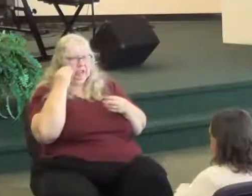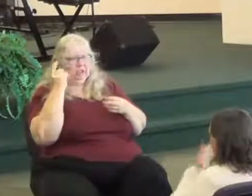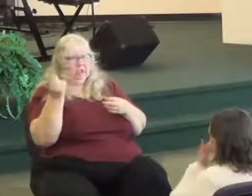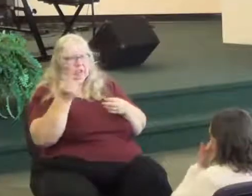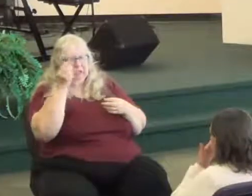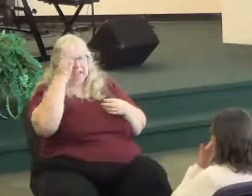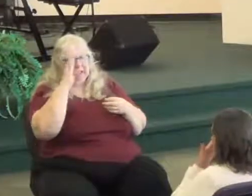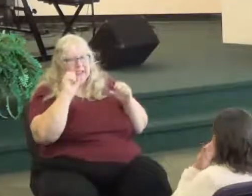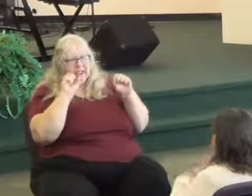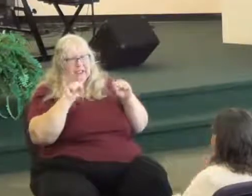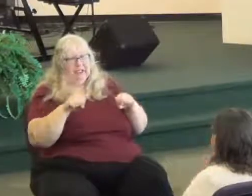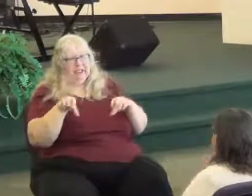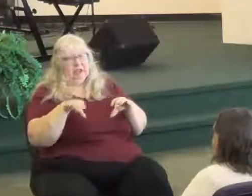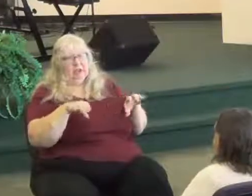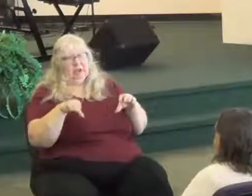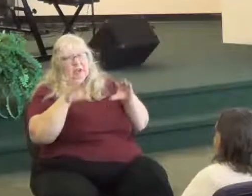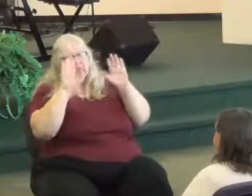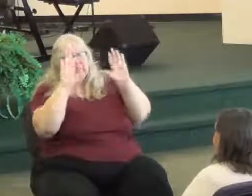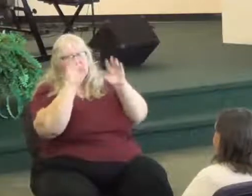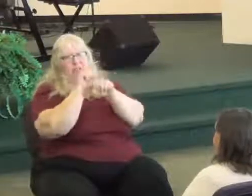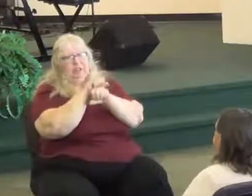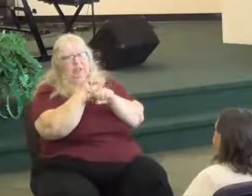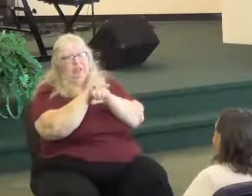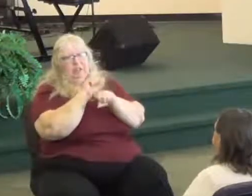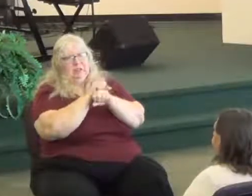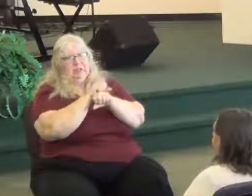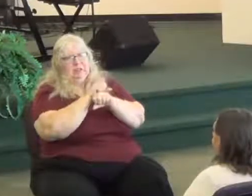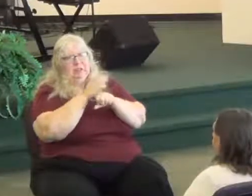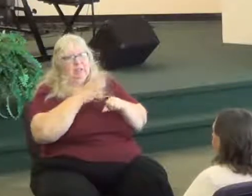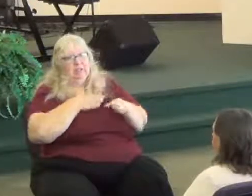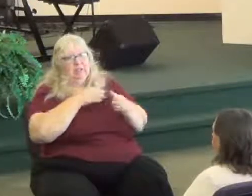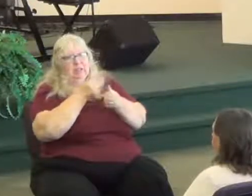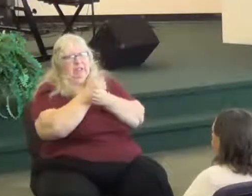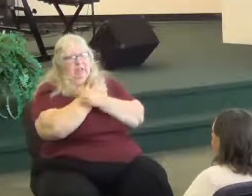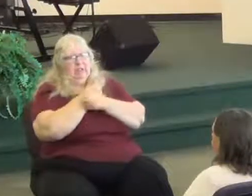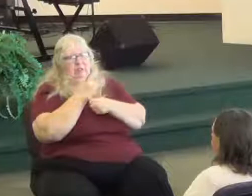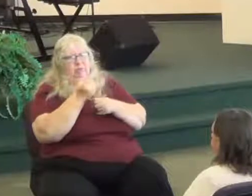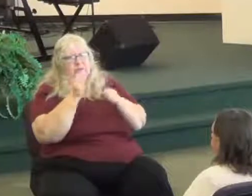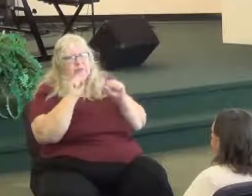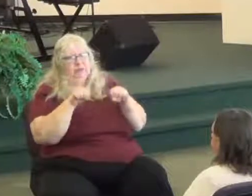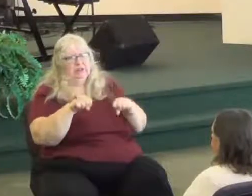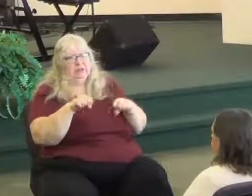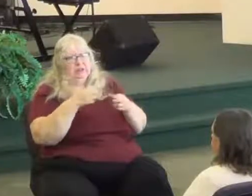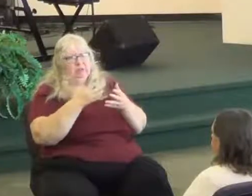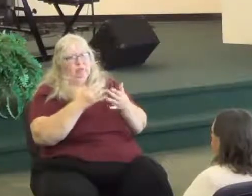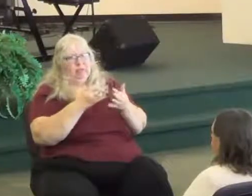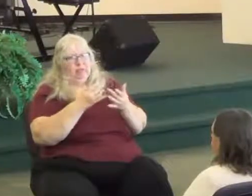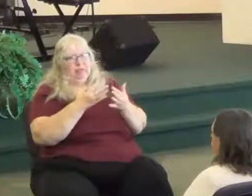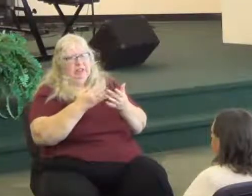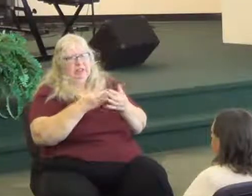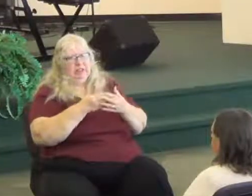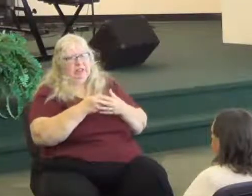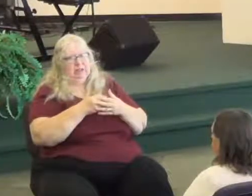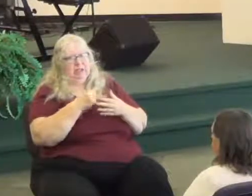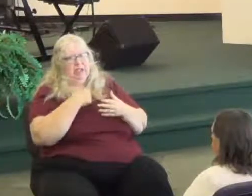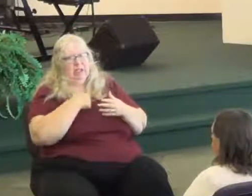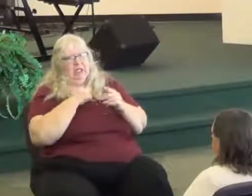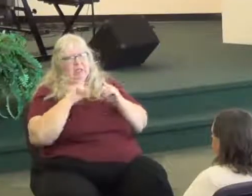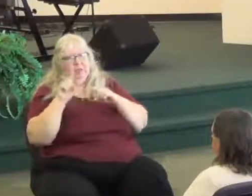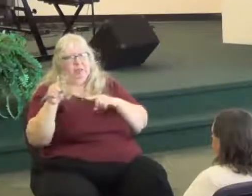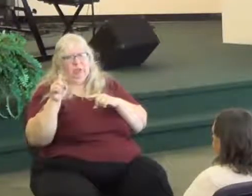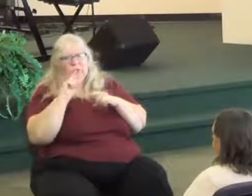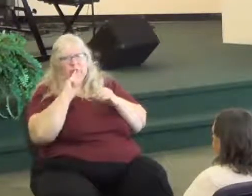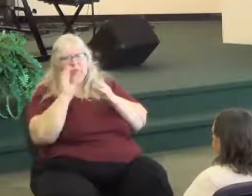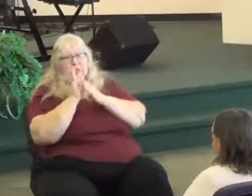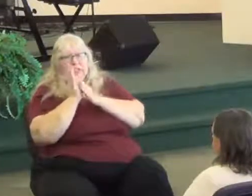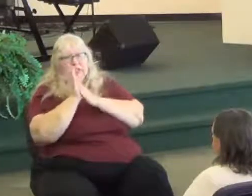being declared clean and seeing my loved ones can wait up against God, I'm going to go back and praise God.